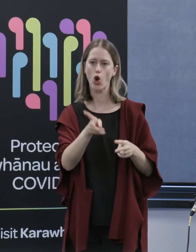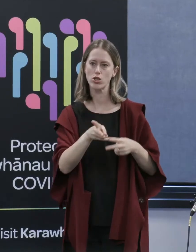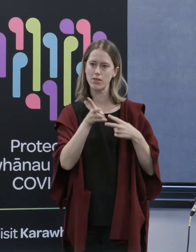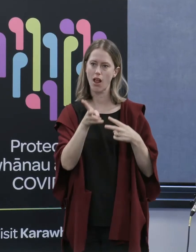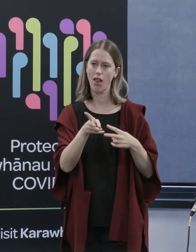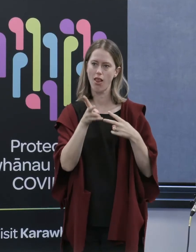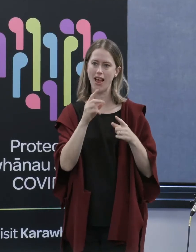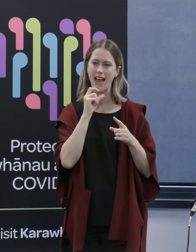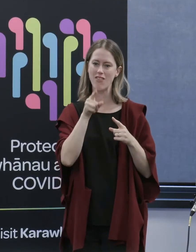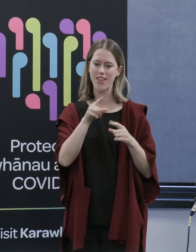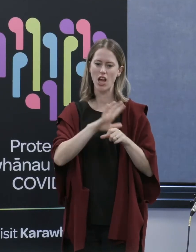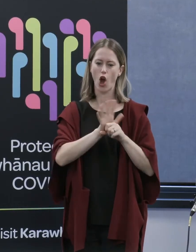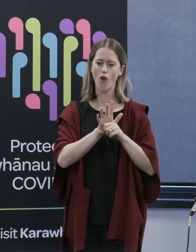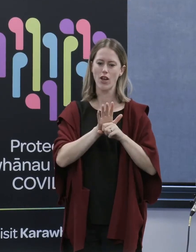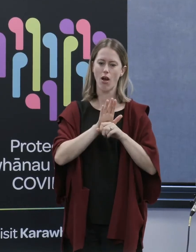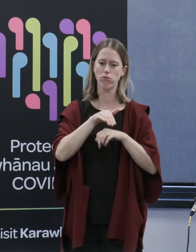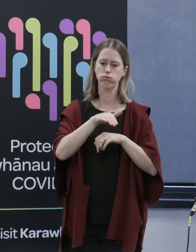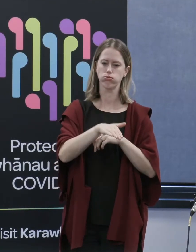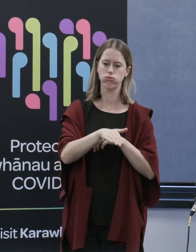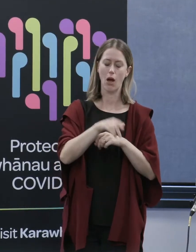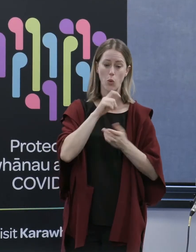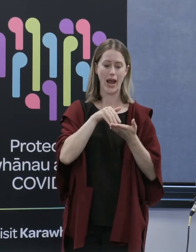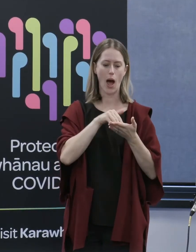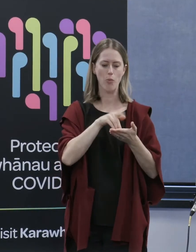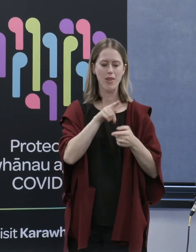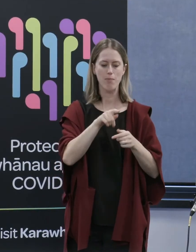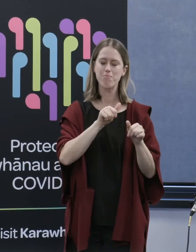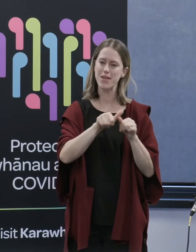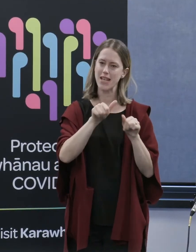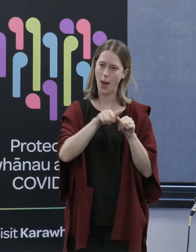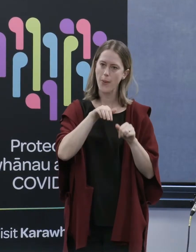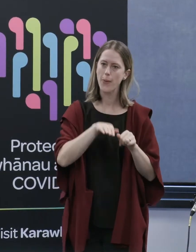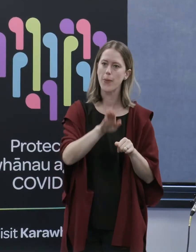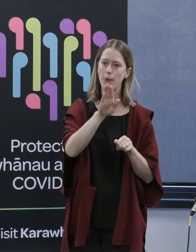with a deteriorating course with COVID-19 infection.